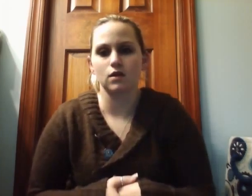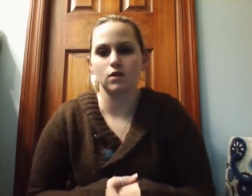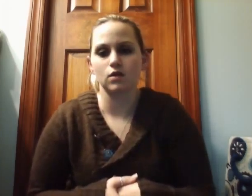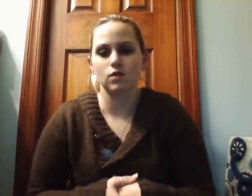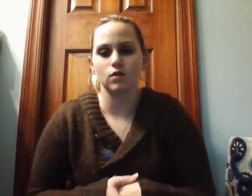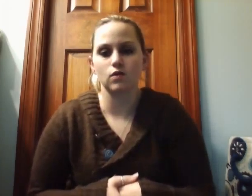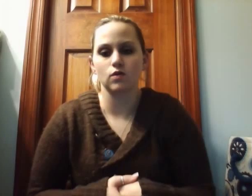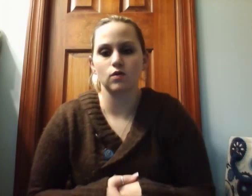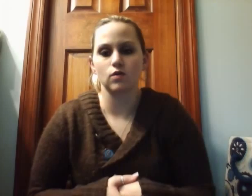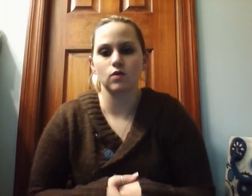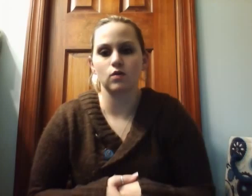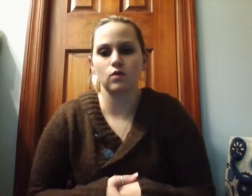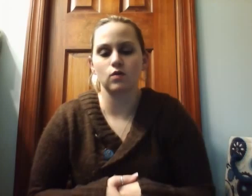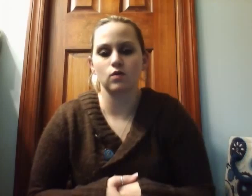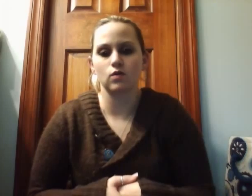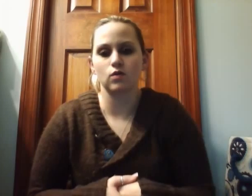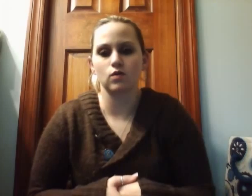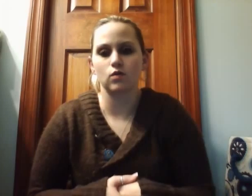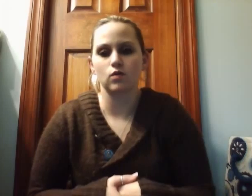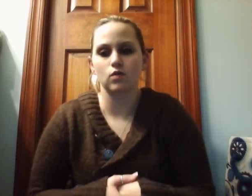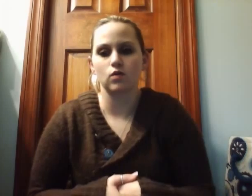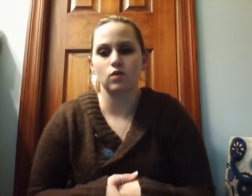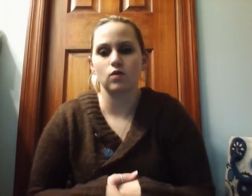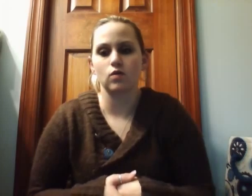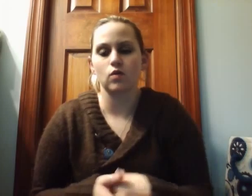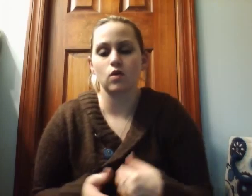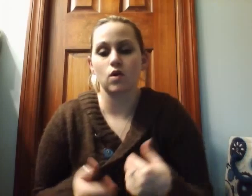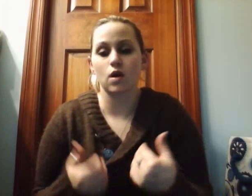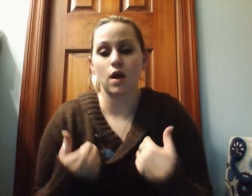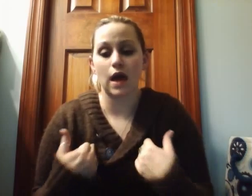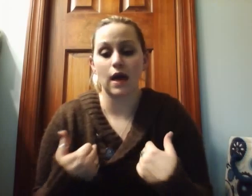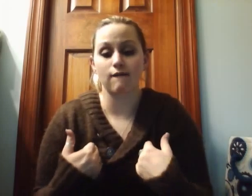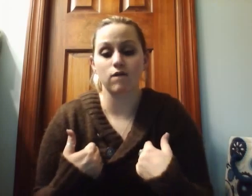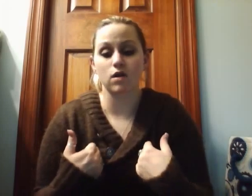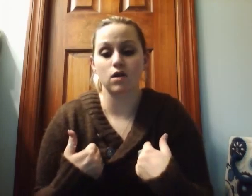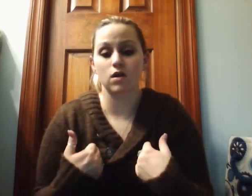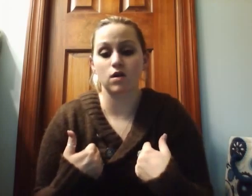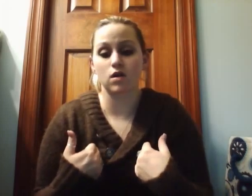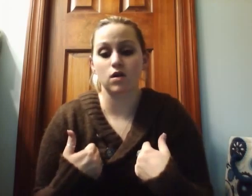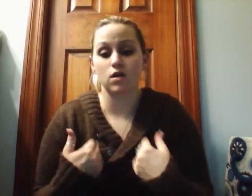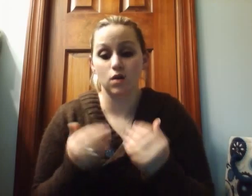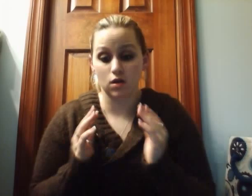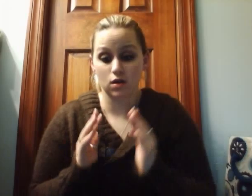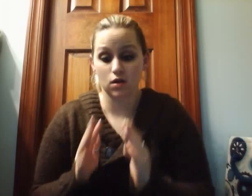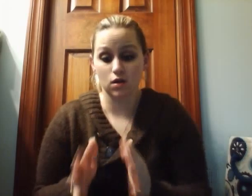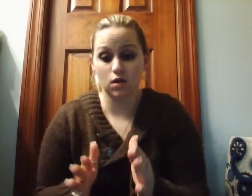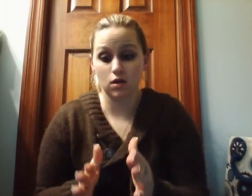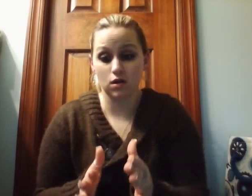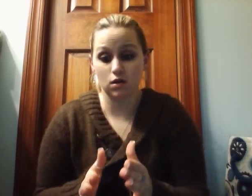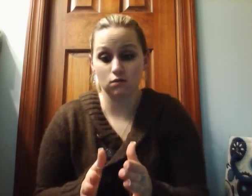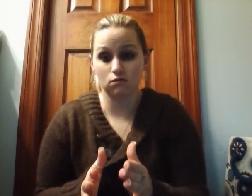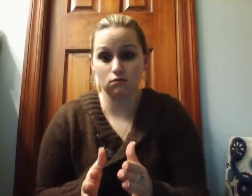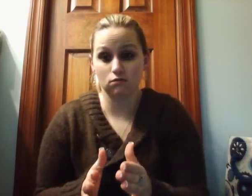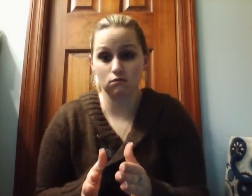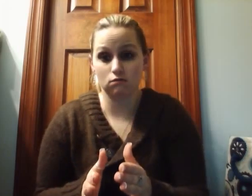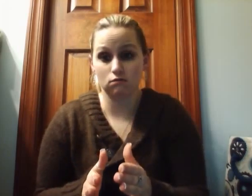suggested formats for making physical modifications to canoeing and to kayaking and to literature that you